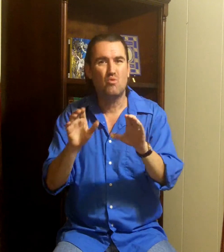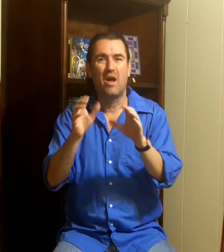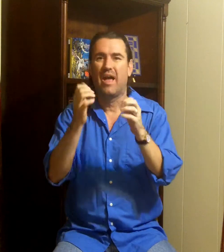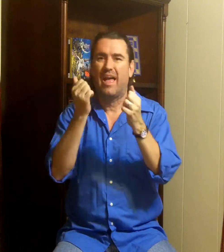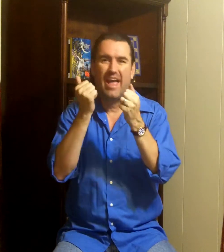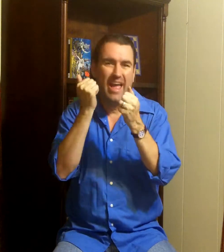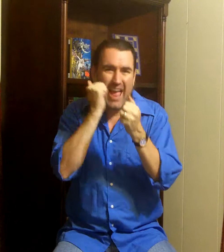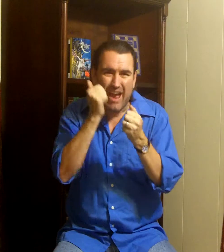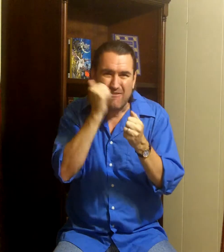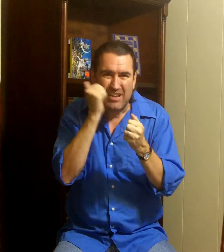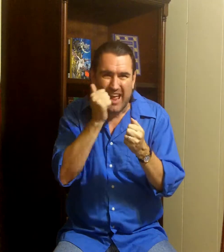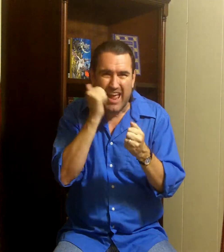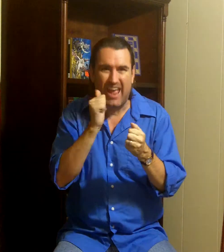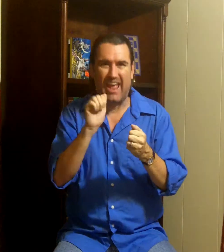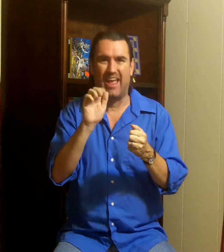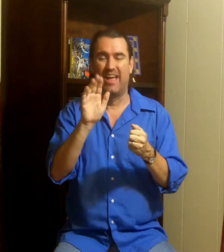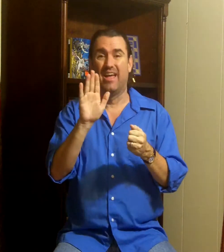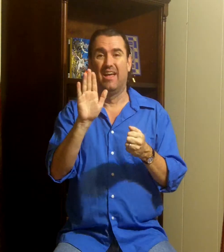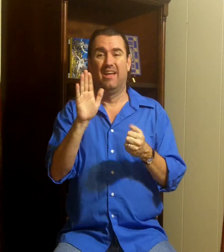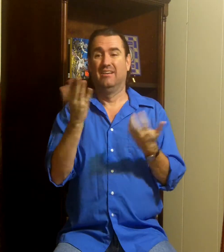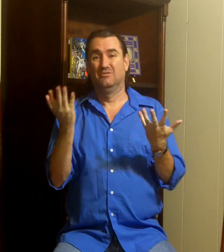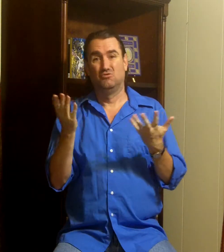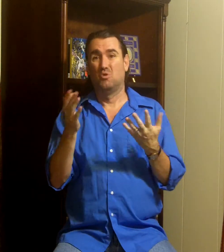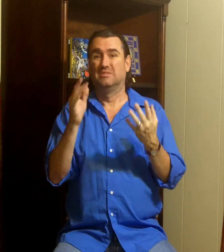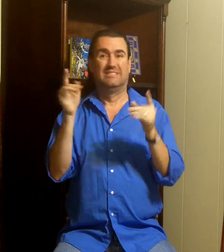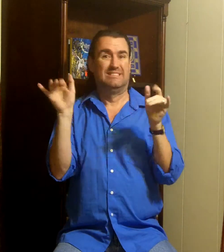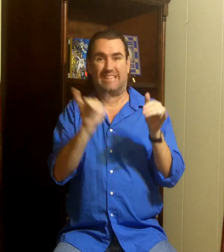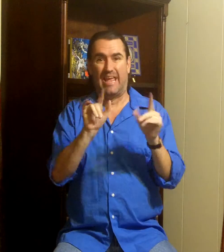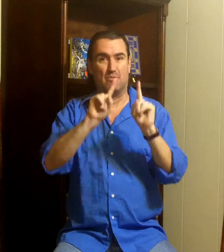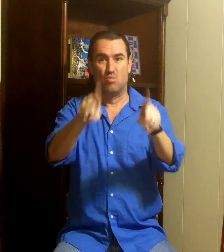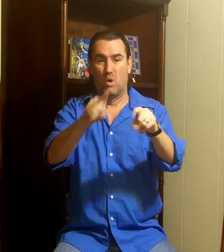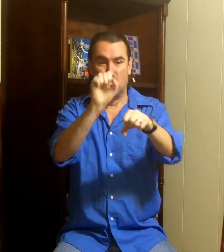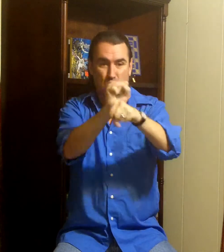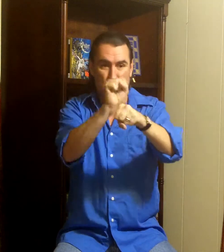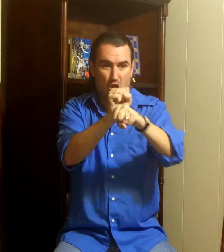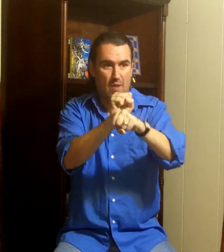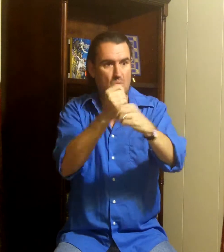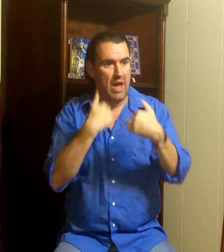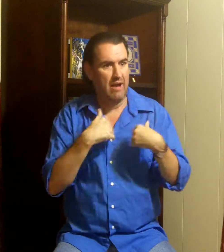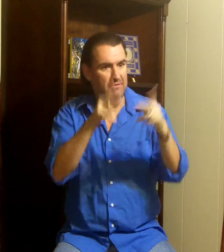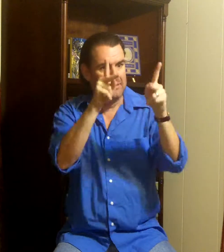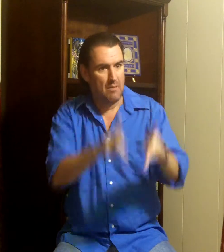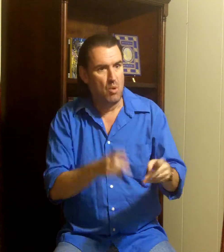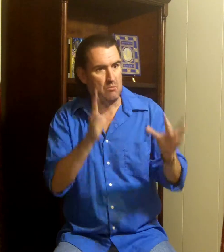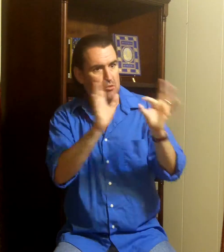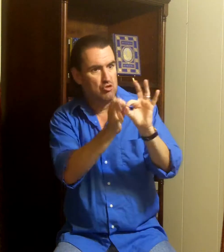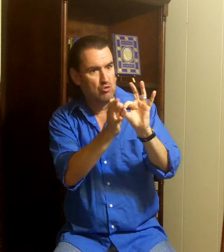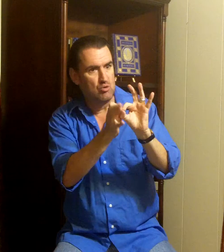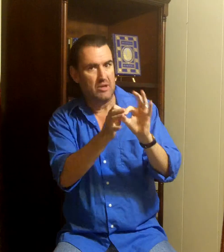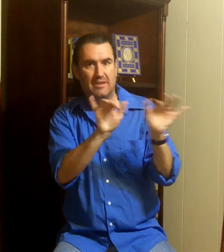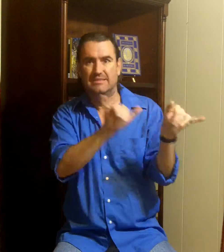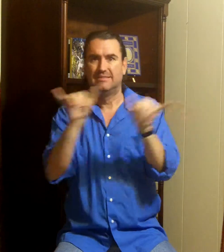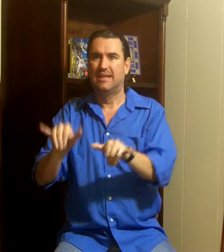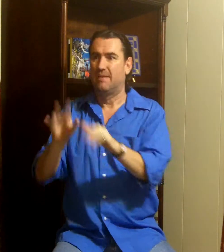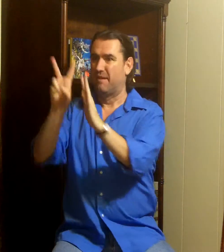VRS, your live body is still a video. So these days in the 21st century, this whole business of, well, it's a